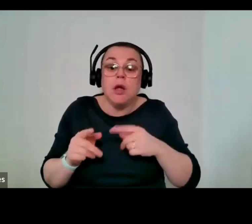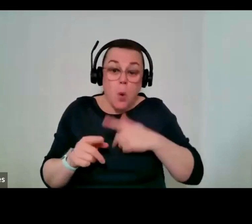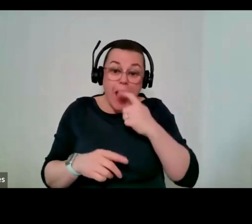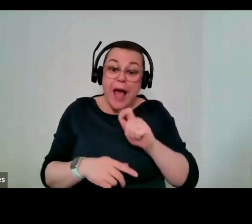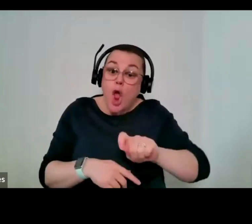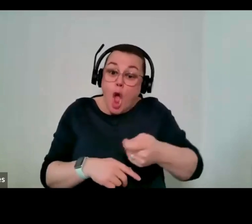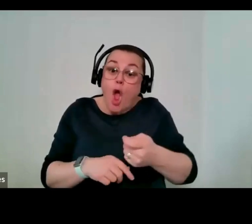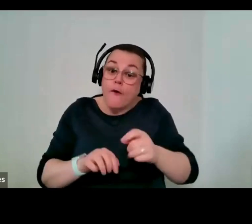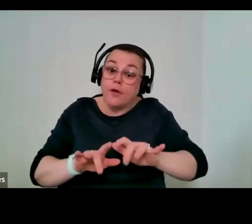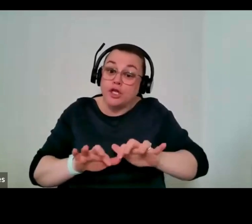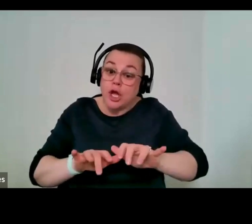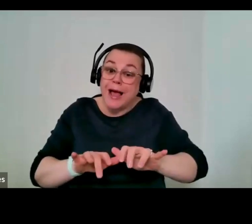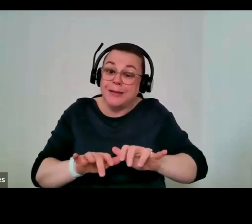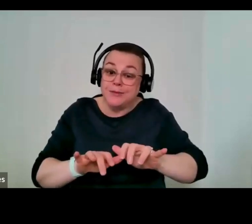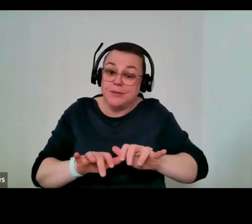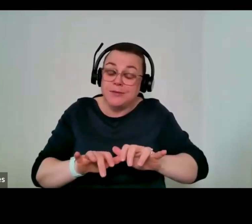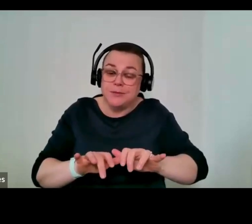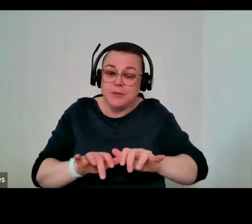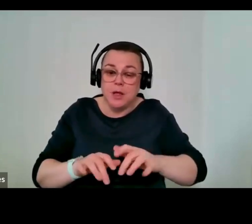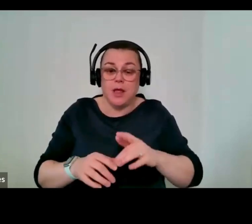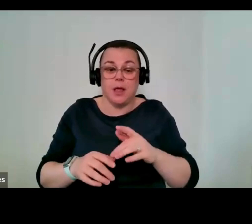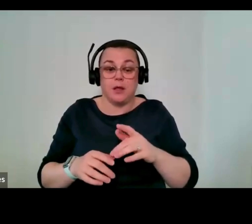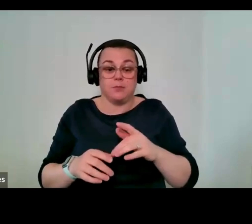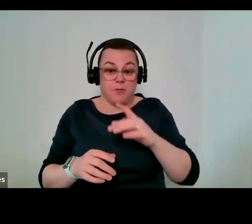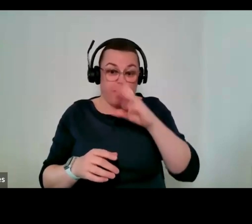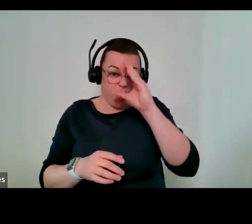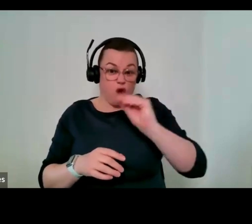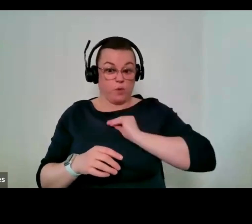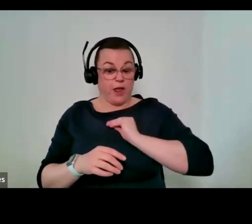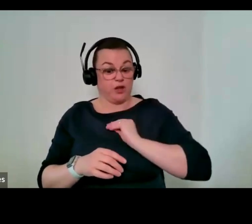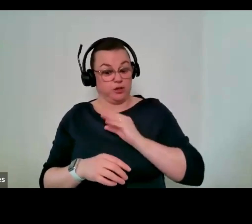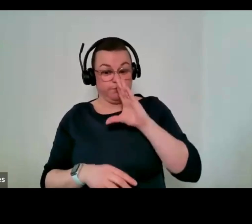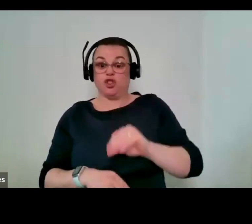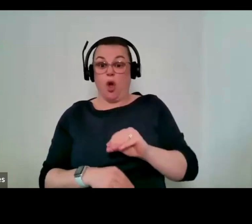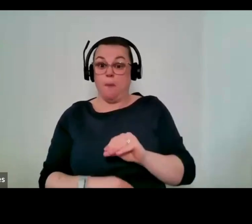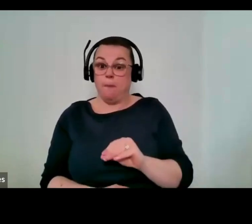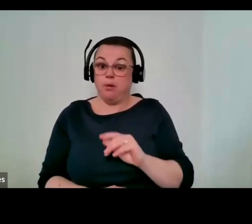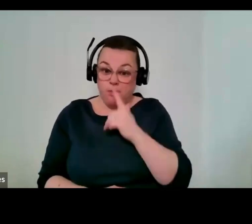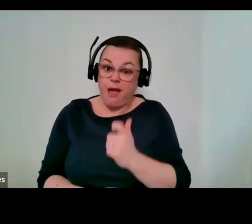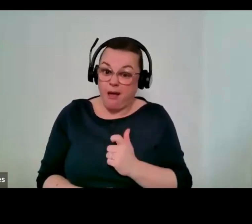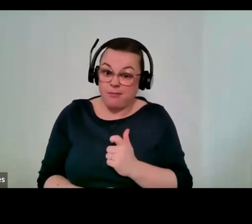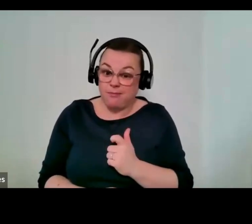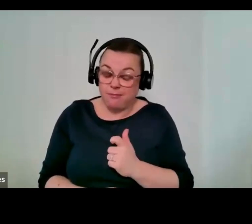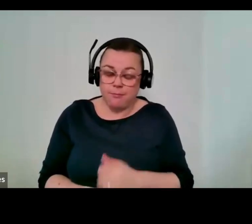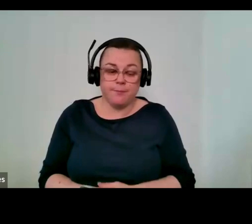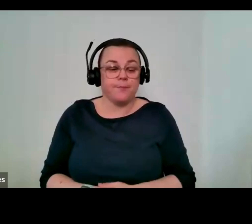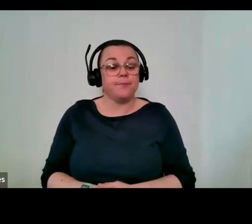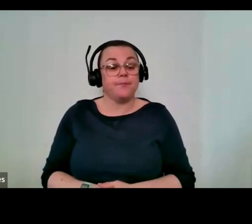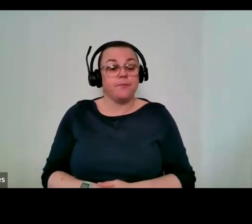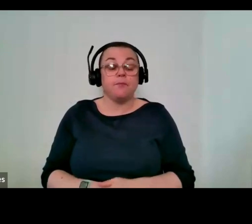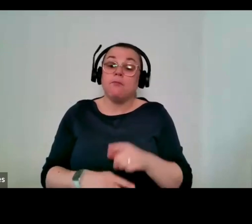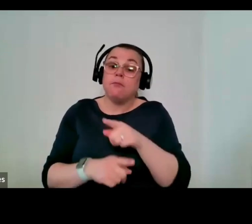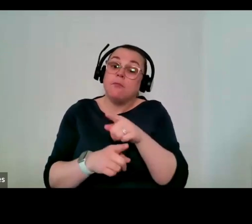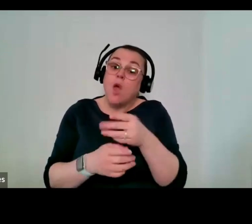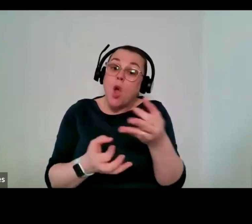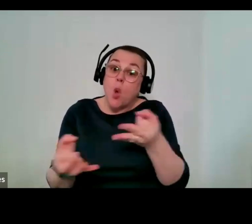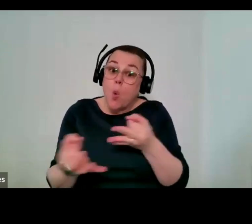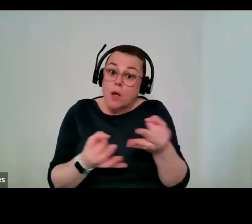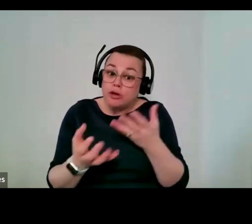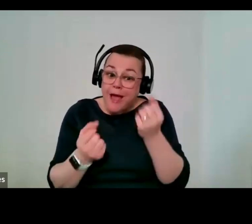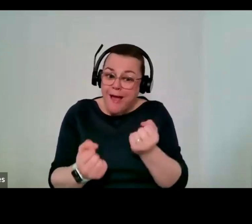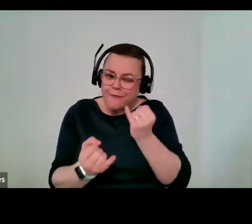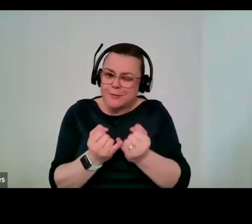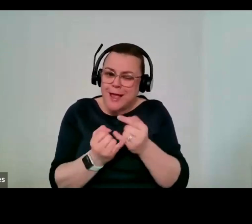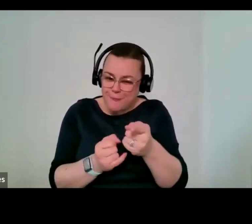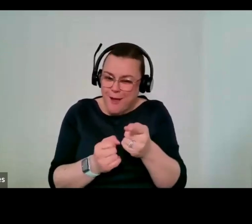your chat previews and you can mute the notifications. If you have questions for Sarah, which I'm sure you will